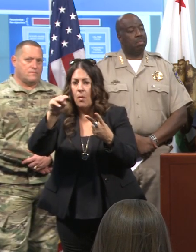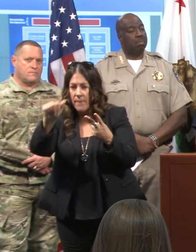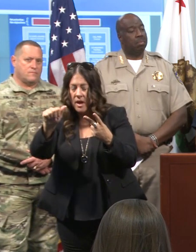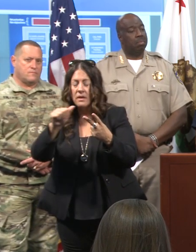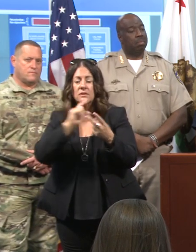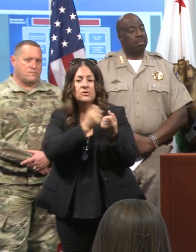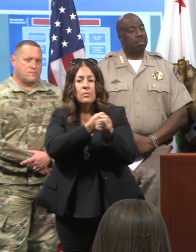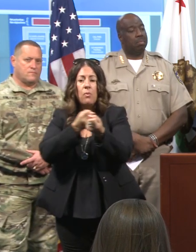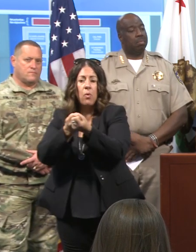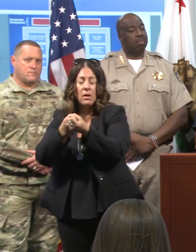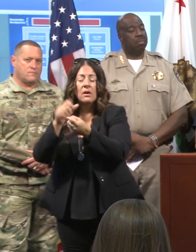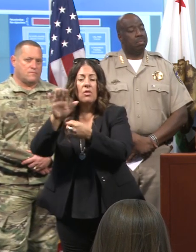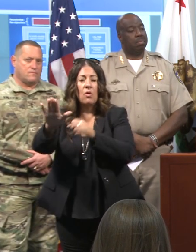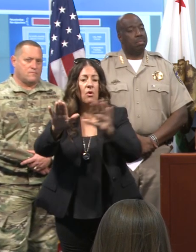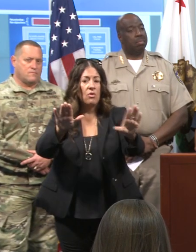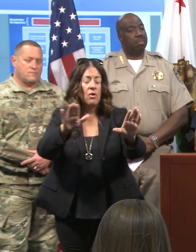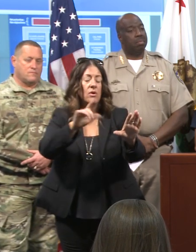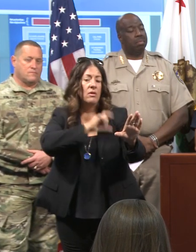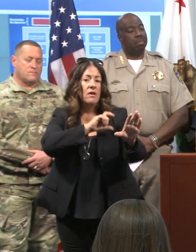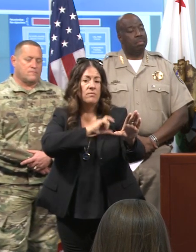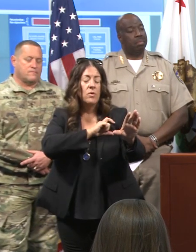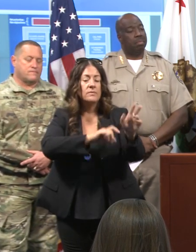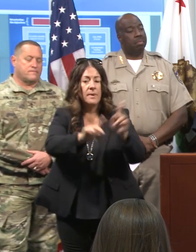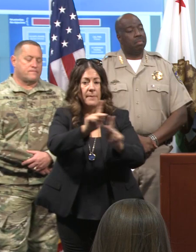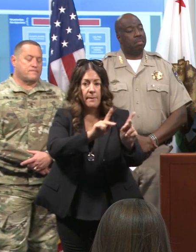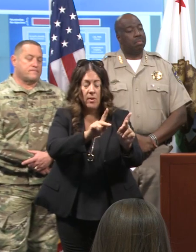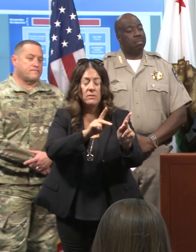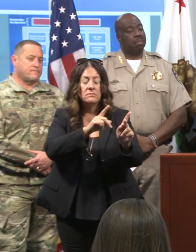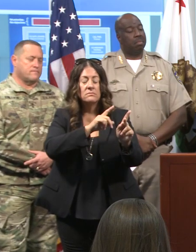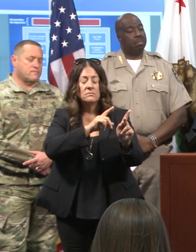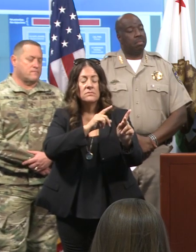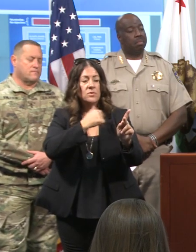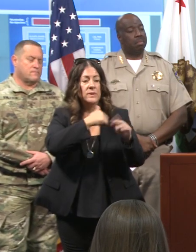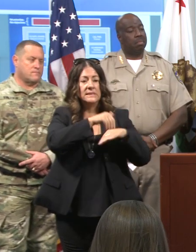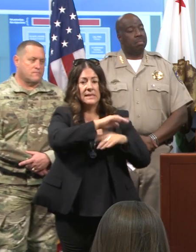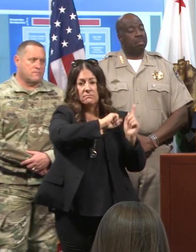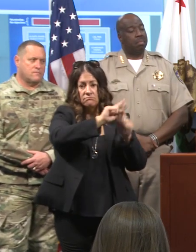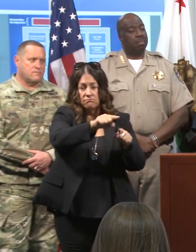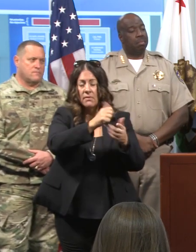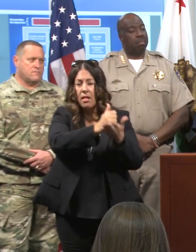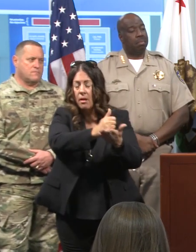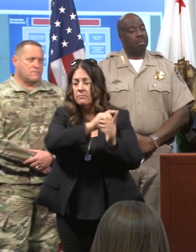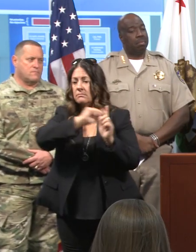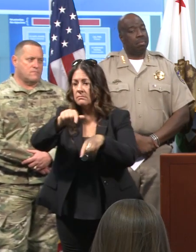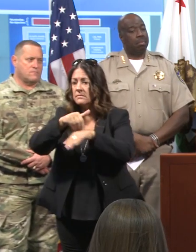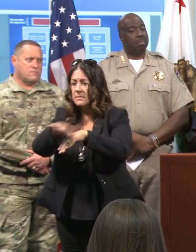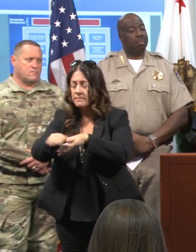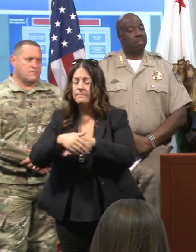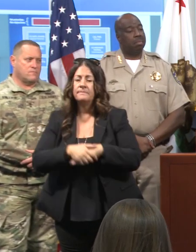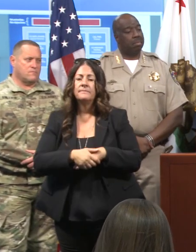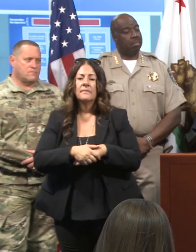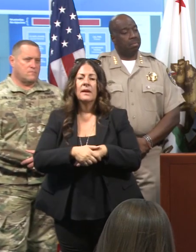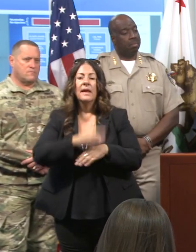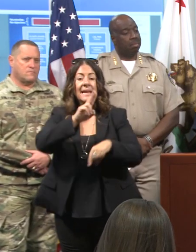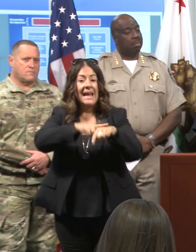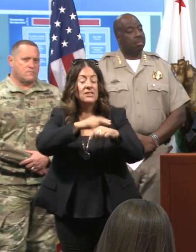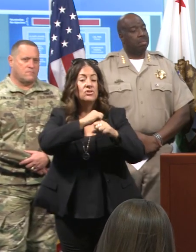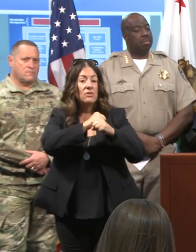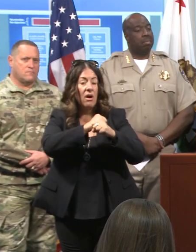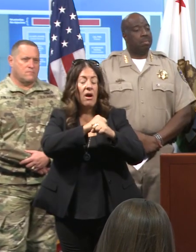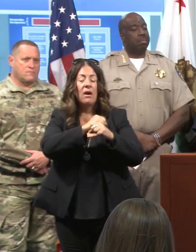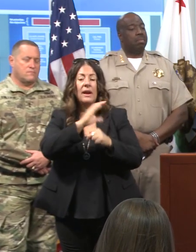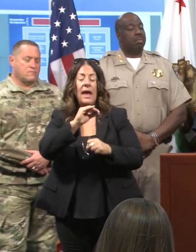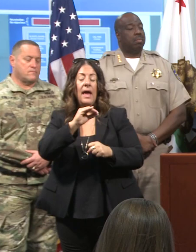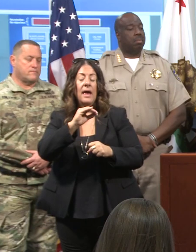the local law enforcement authorities, as well as what General Baldwin mentioned, National Guard, military police. These are